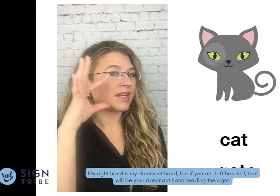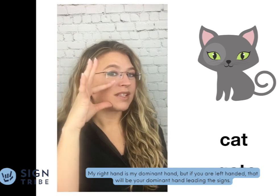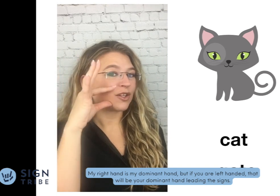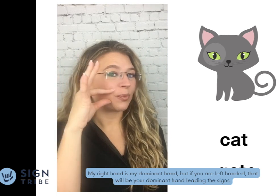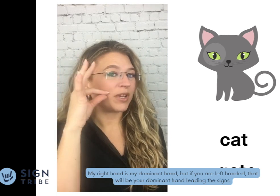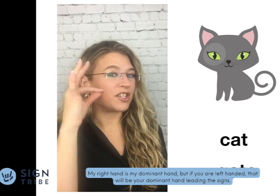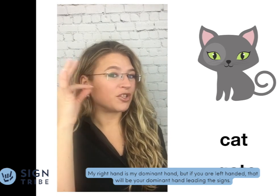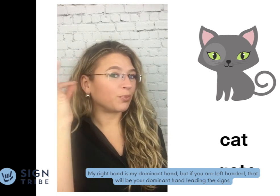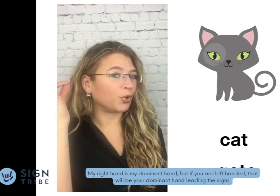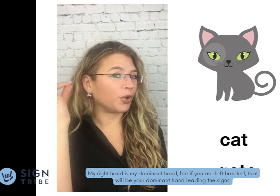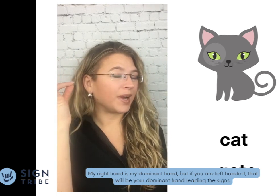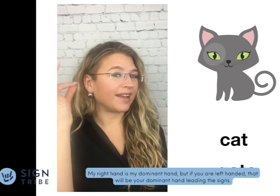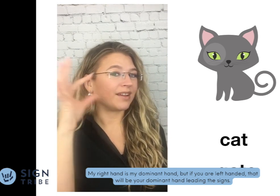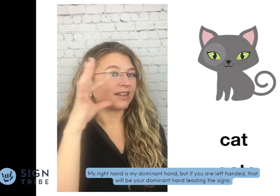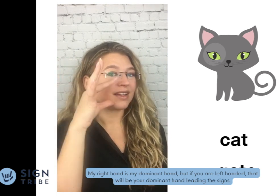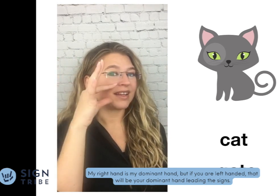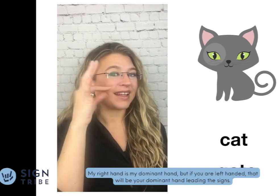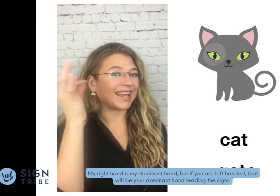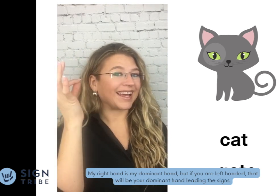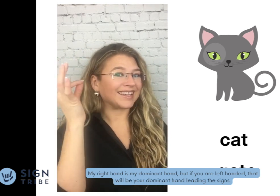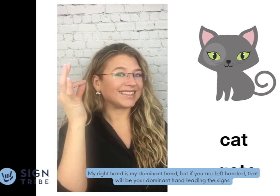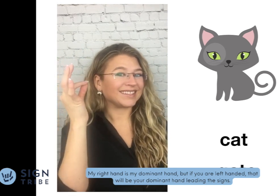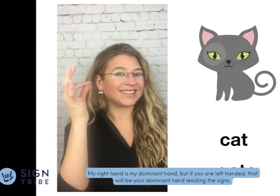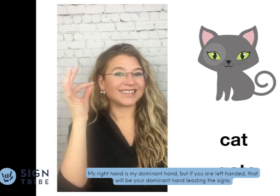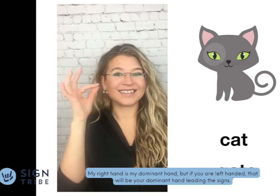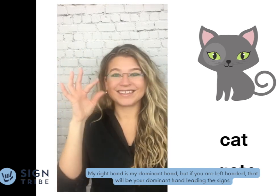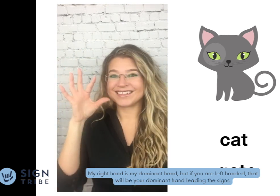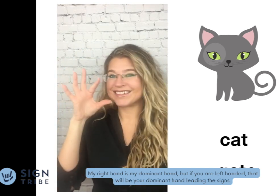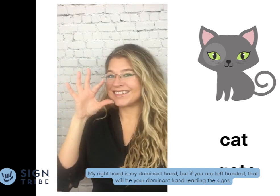So pinch and pull away. Cat.